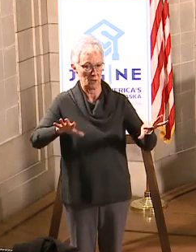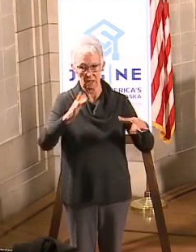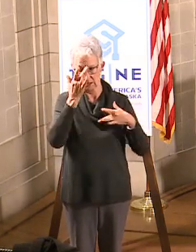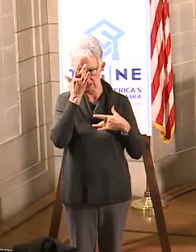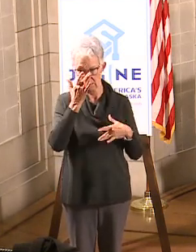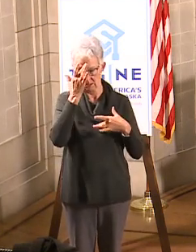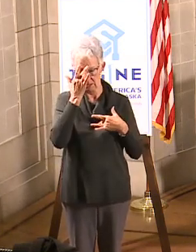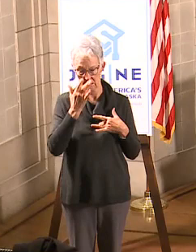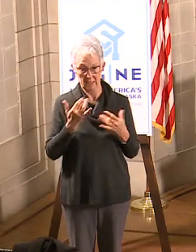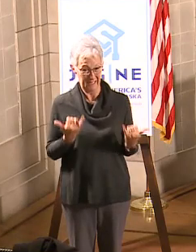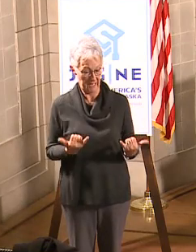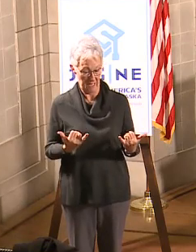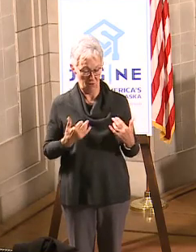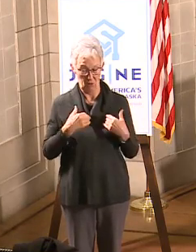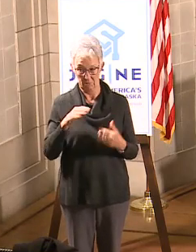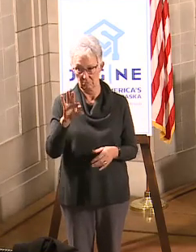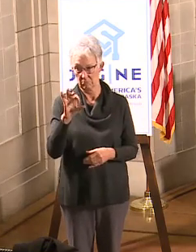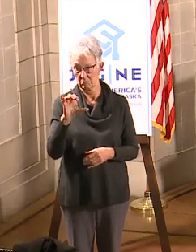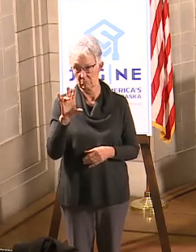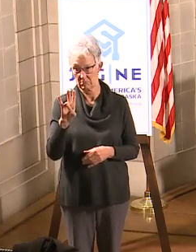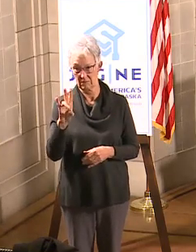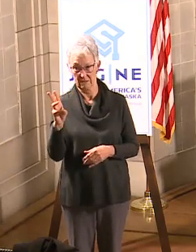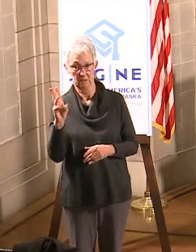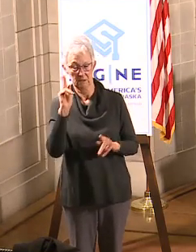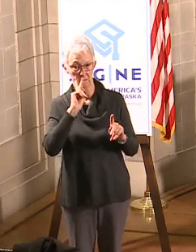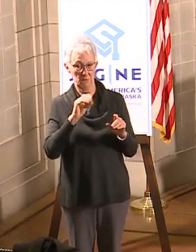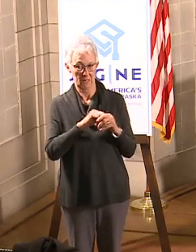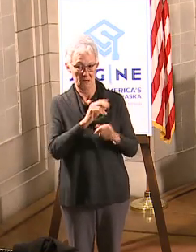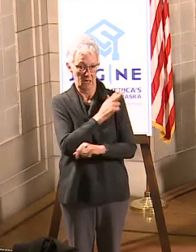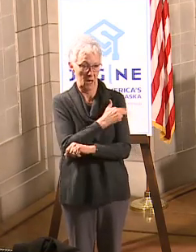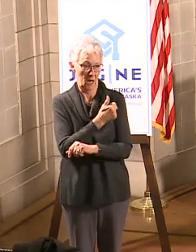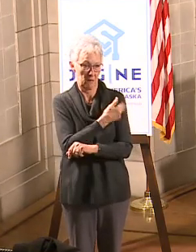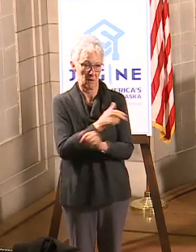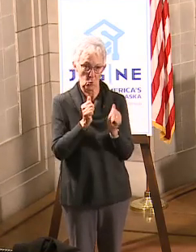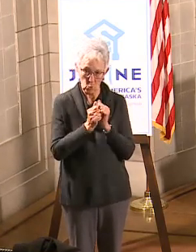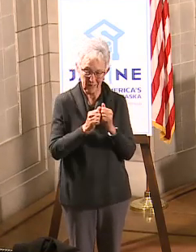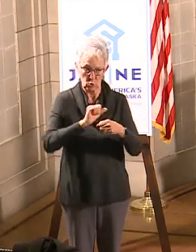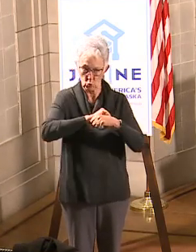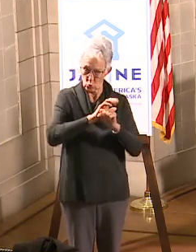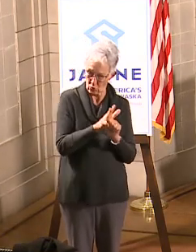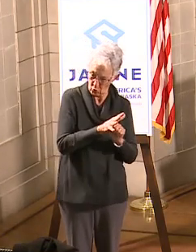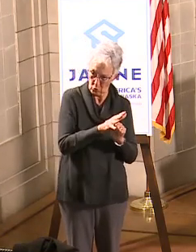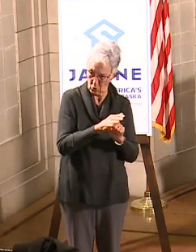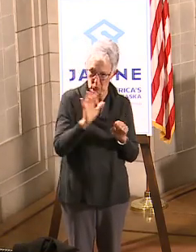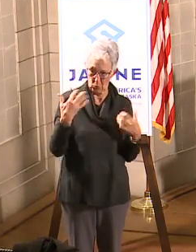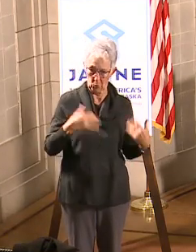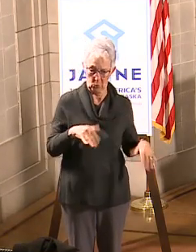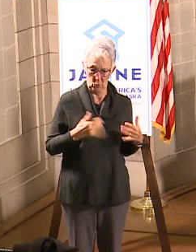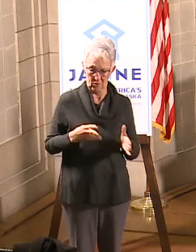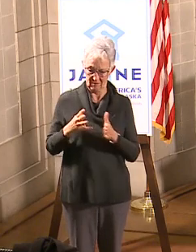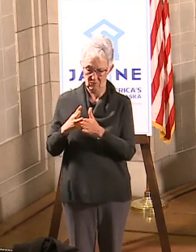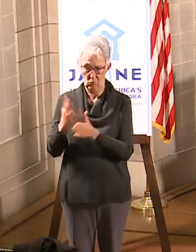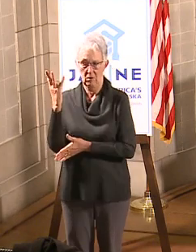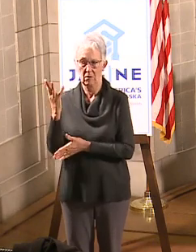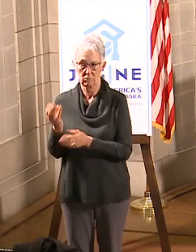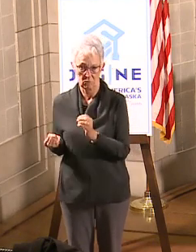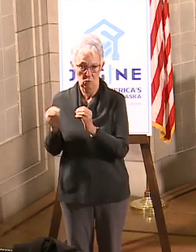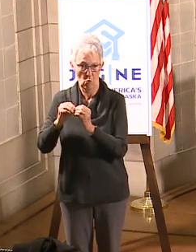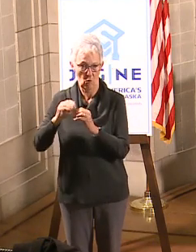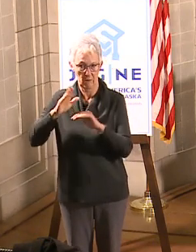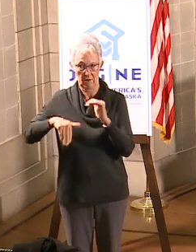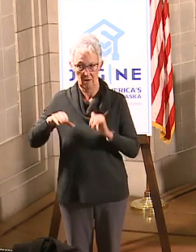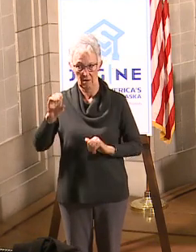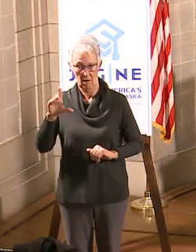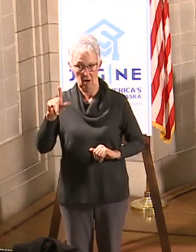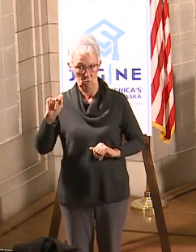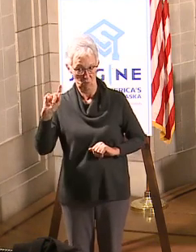976 people in the hospital as of yesterday with coronavirus. That's more than 4 times what it was on October 1st. So we need to